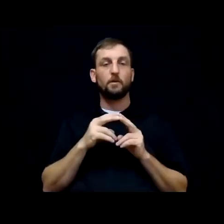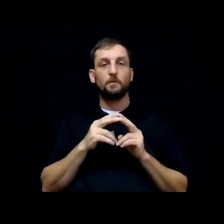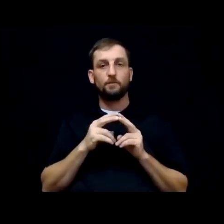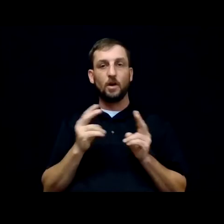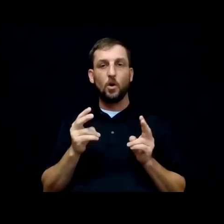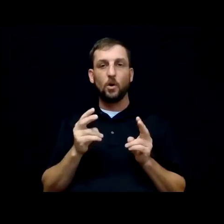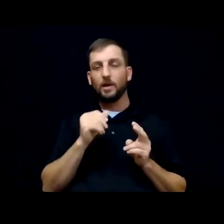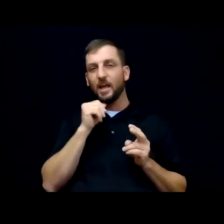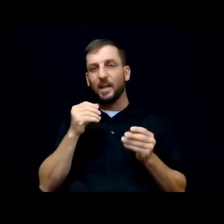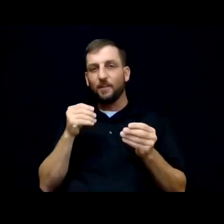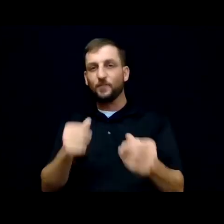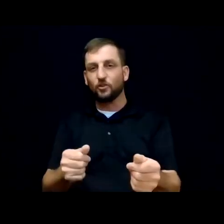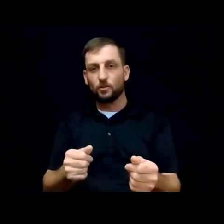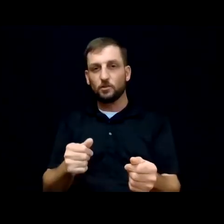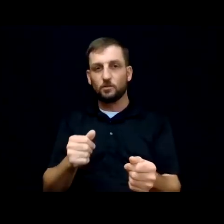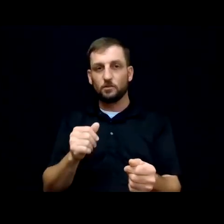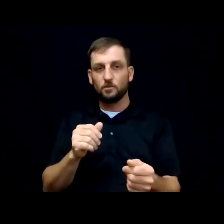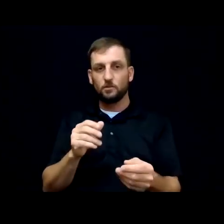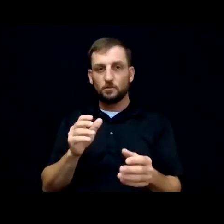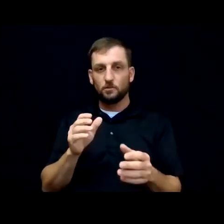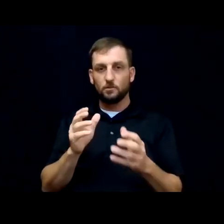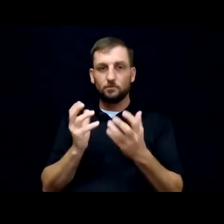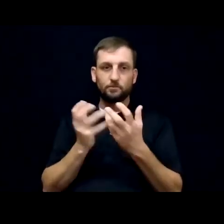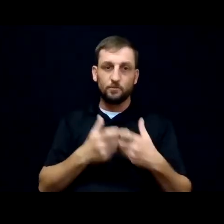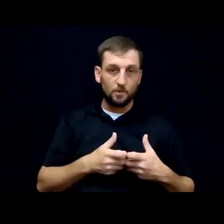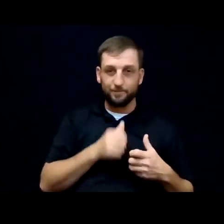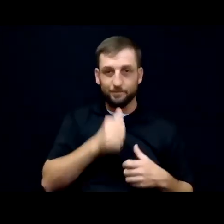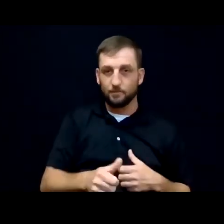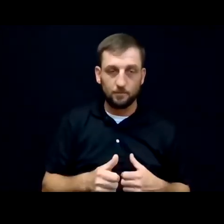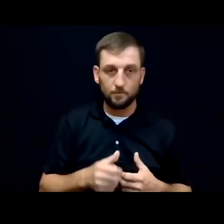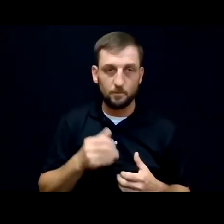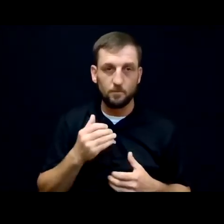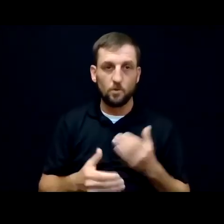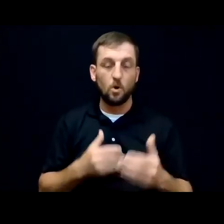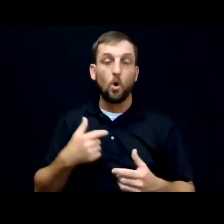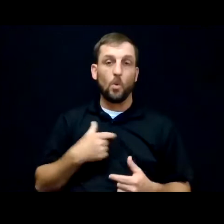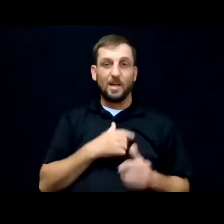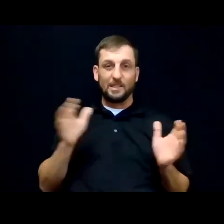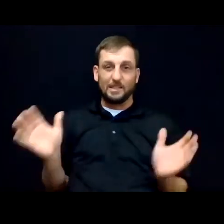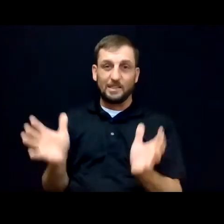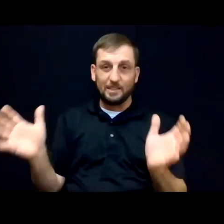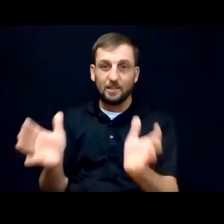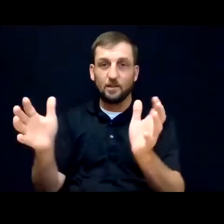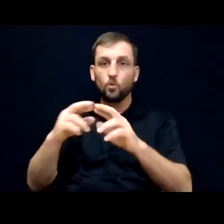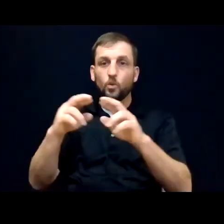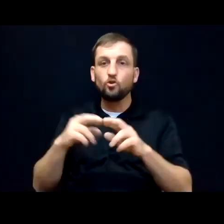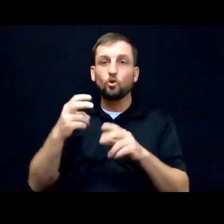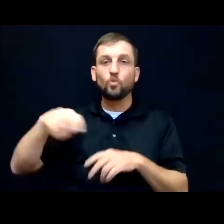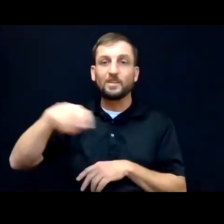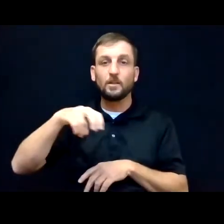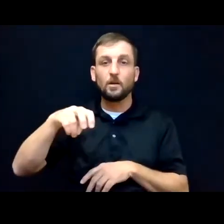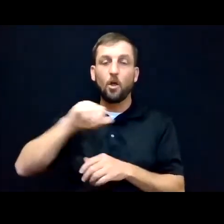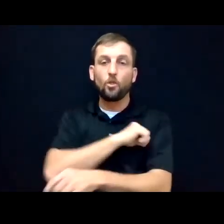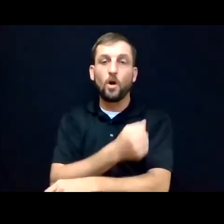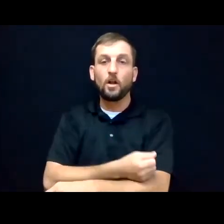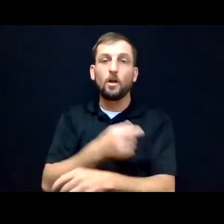inefficient process. And a lot of what we've been pushing the Regional Transit Authority to do is modernize